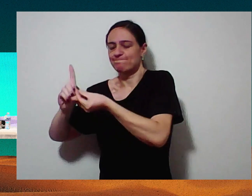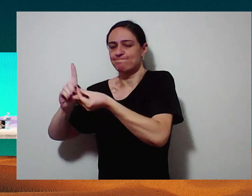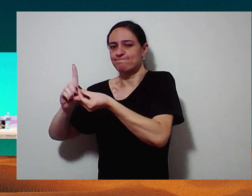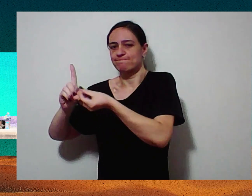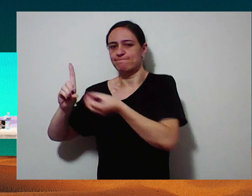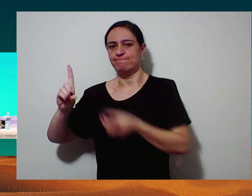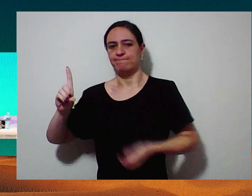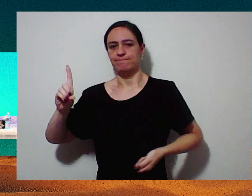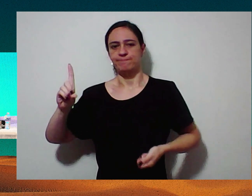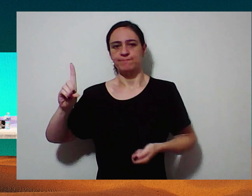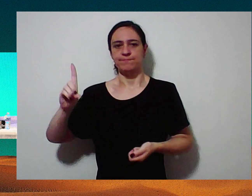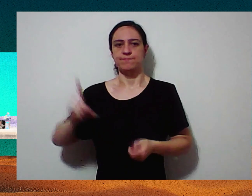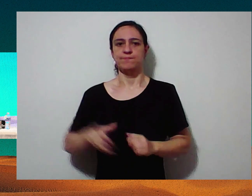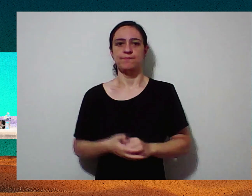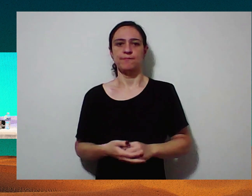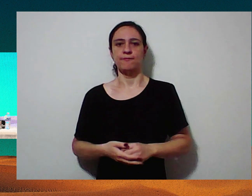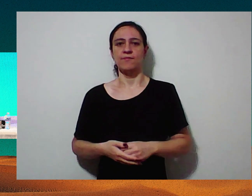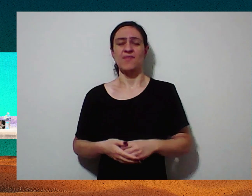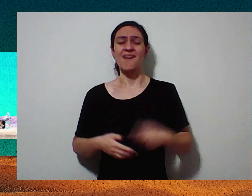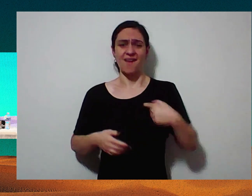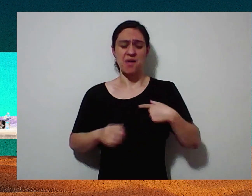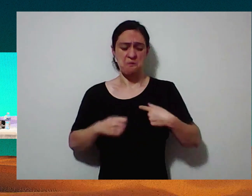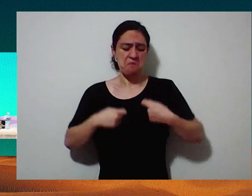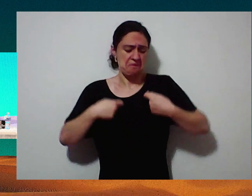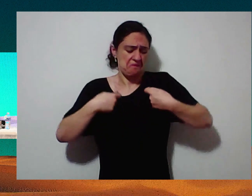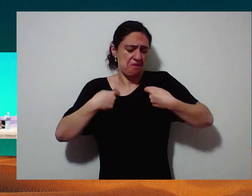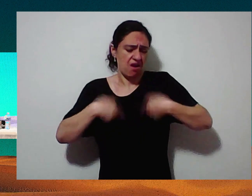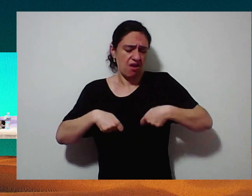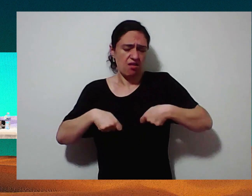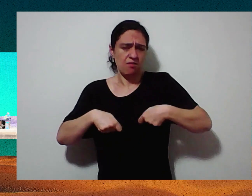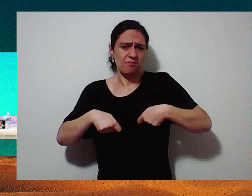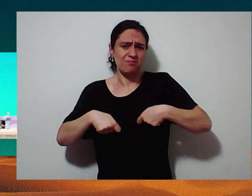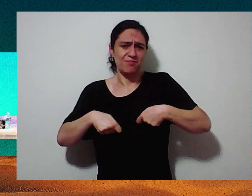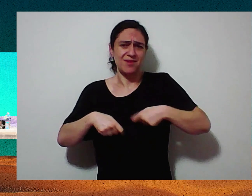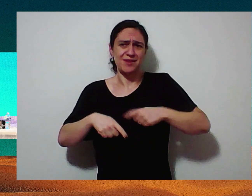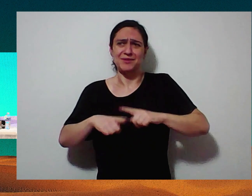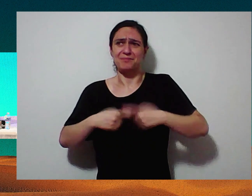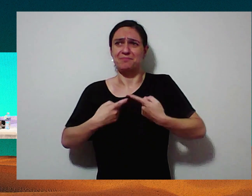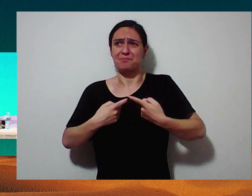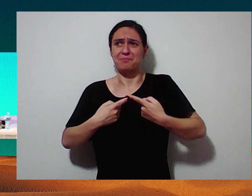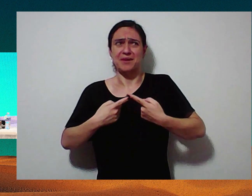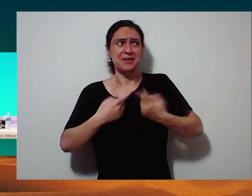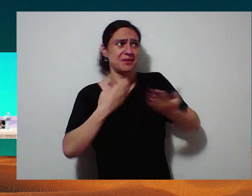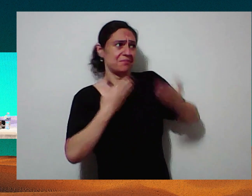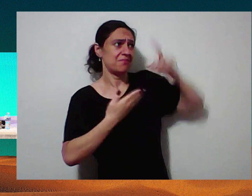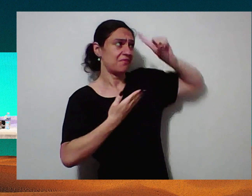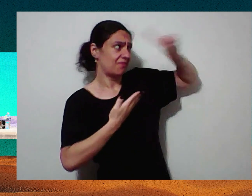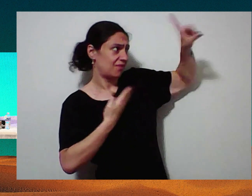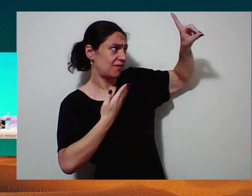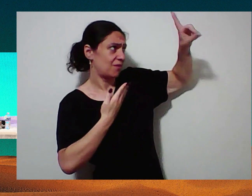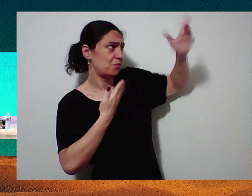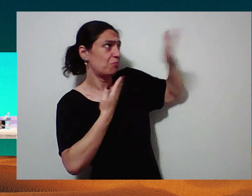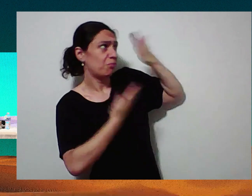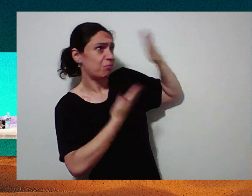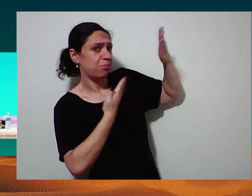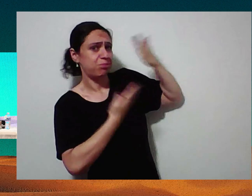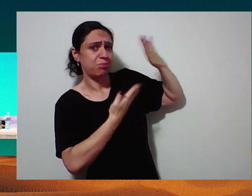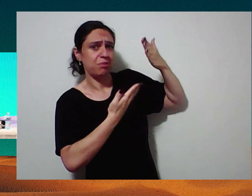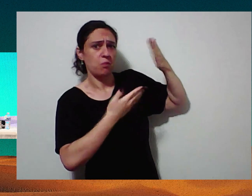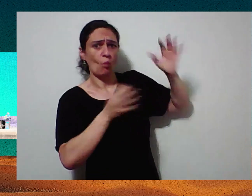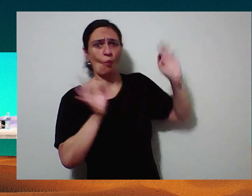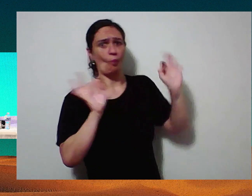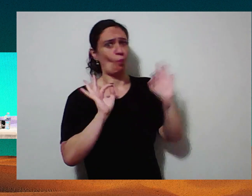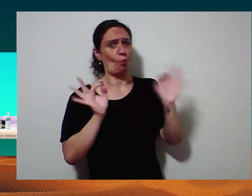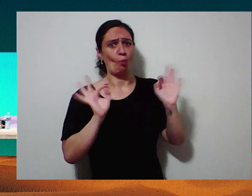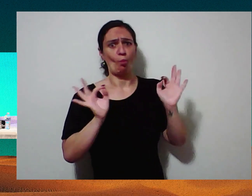Por mais capaz que eu seja, eu perto de Deus sou zero. No matter how capable I am,